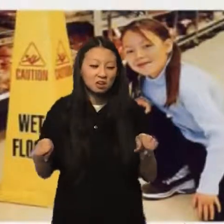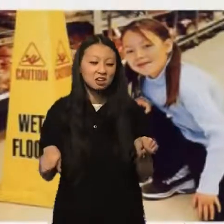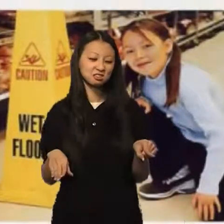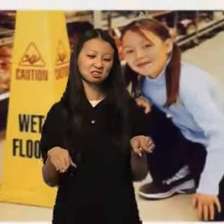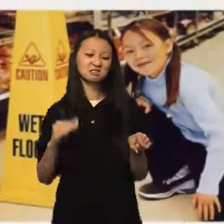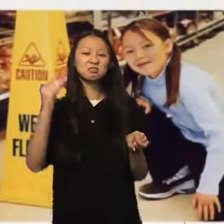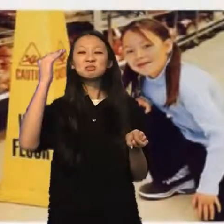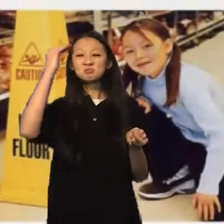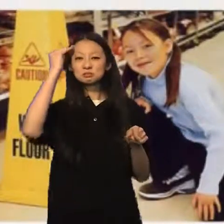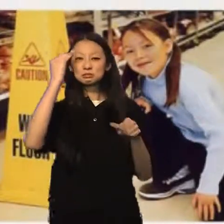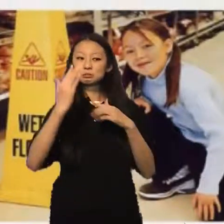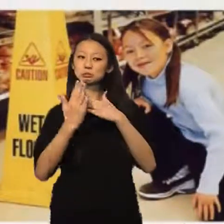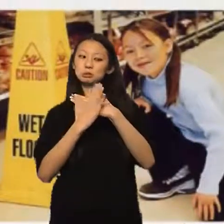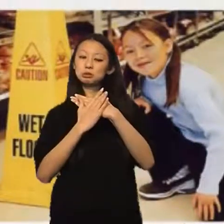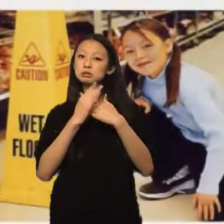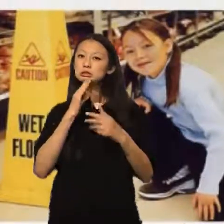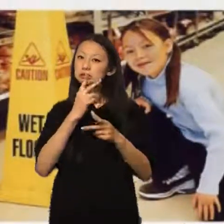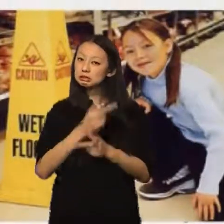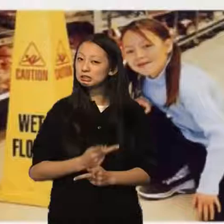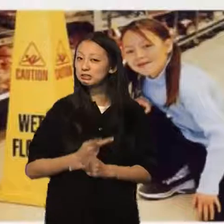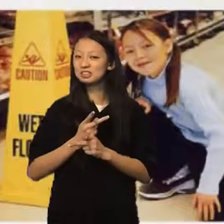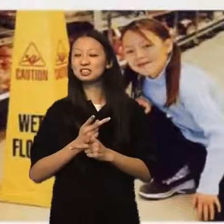says, Wet Floor, and she knows